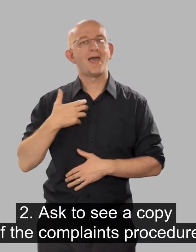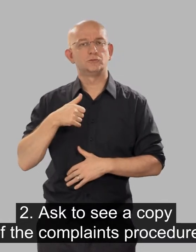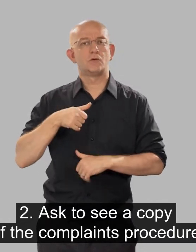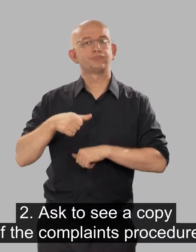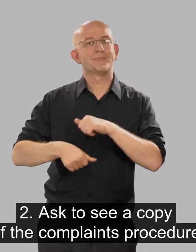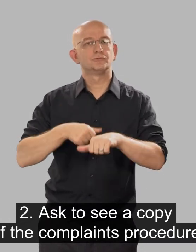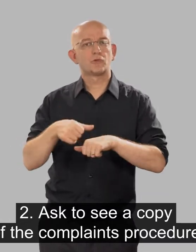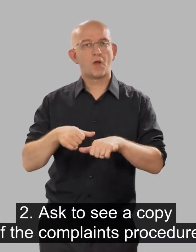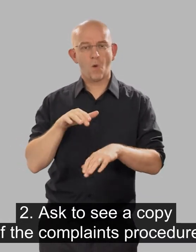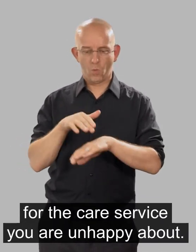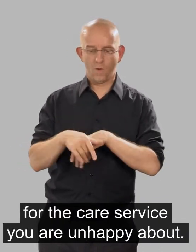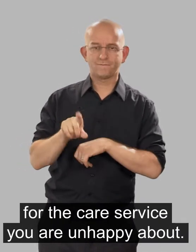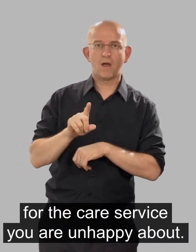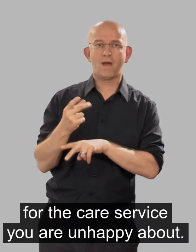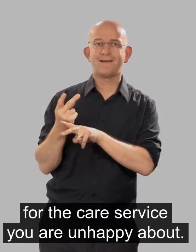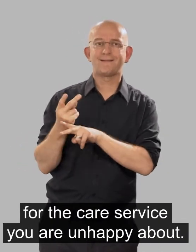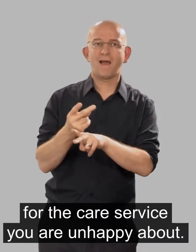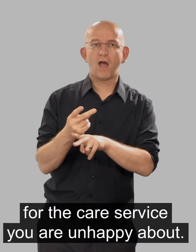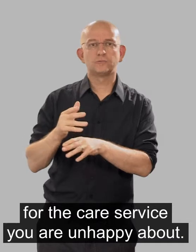for the care service you are unhappy about.